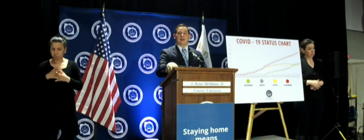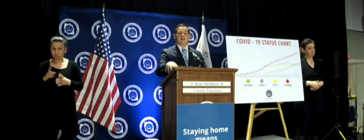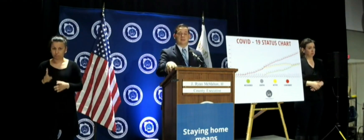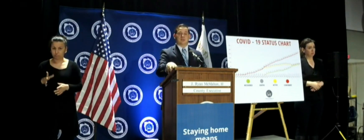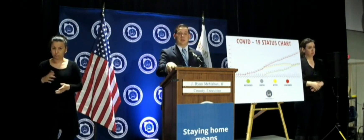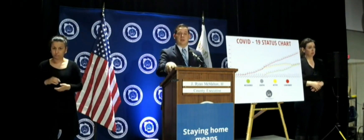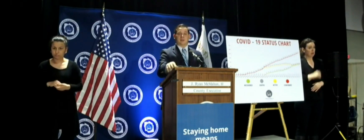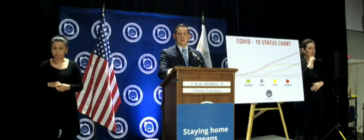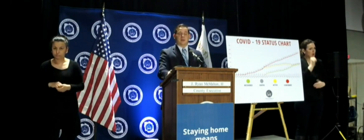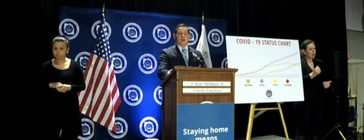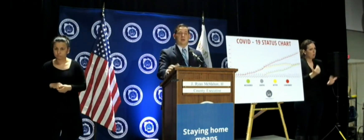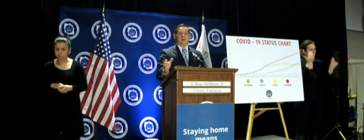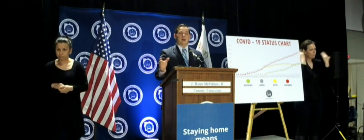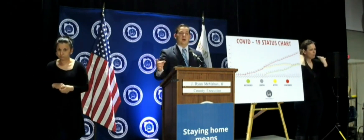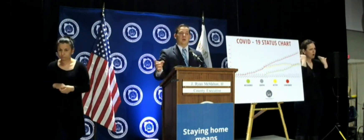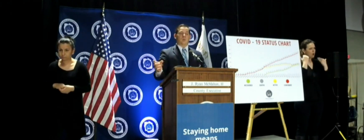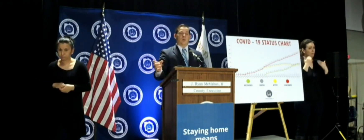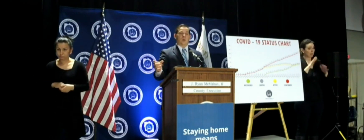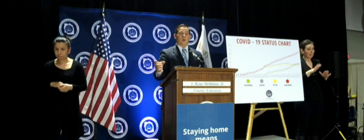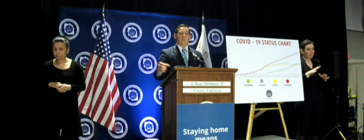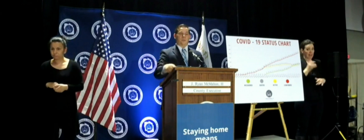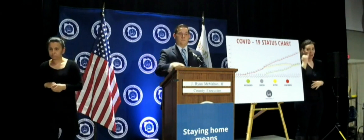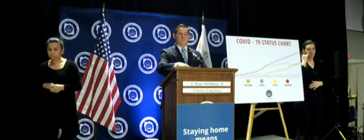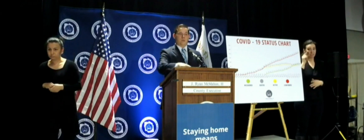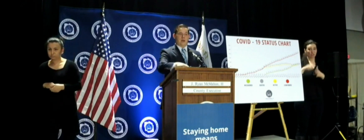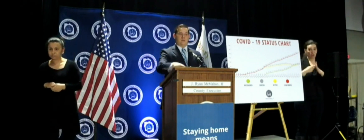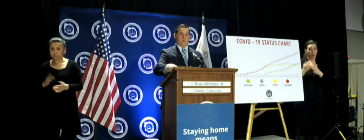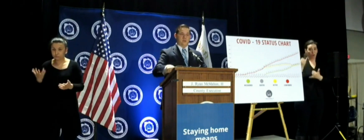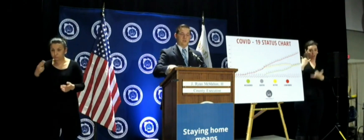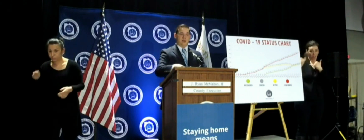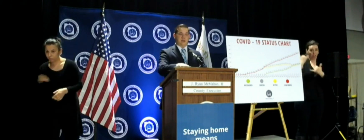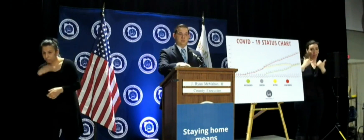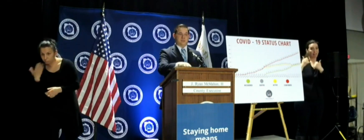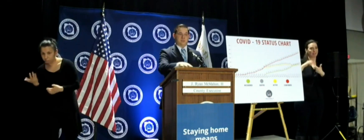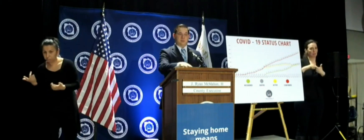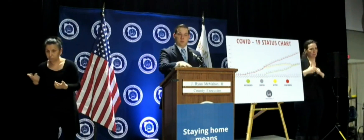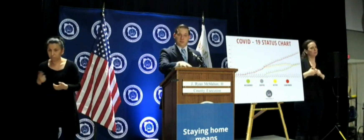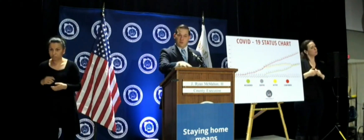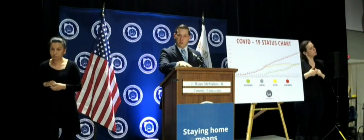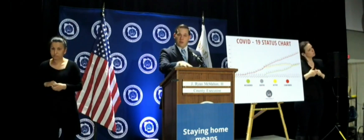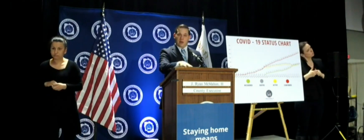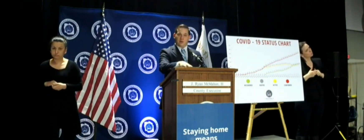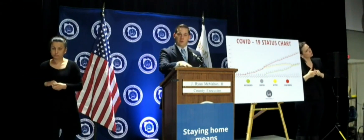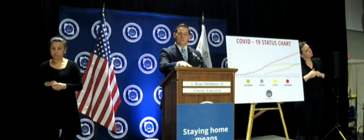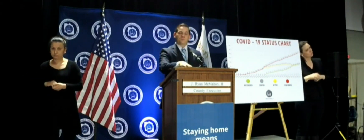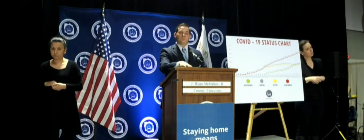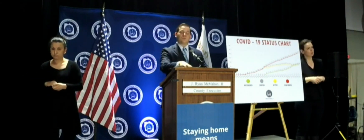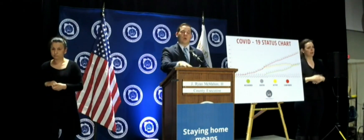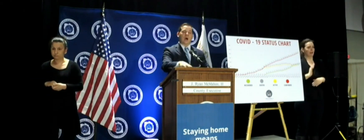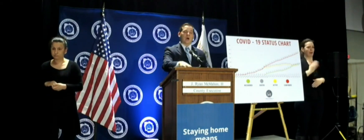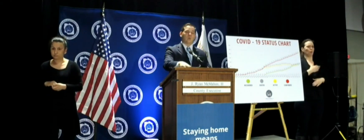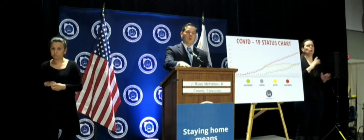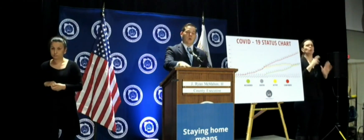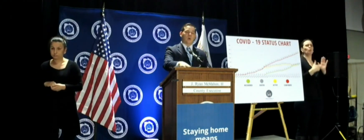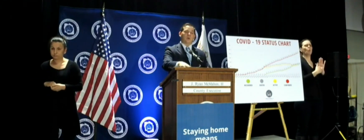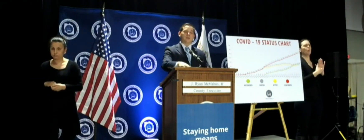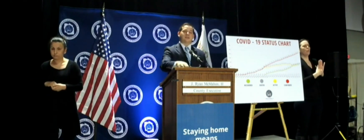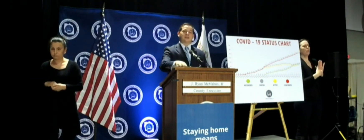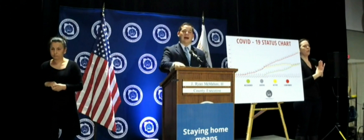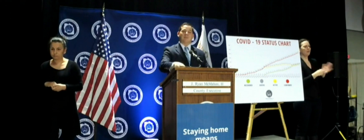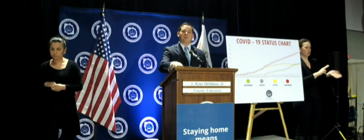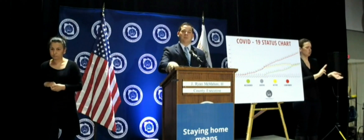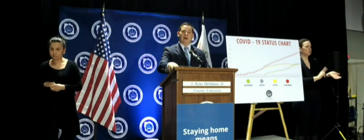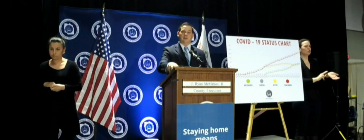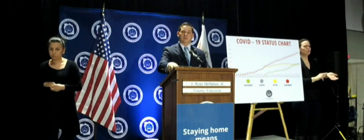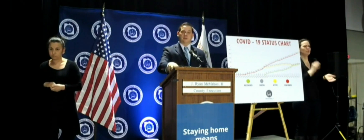on status each day. And our role, we have our emergency management team that brings everybody together. Our role is